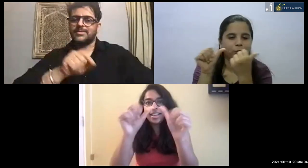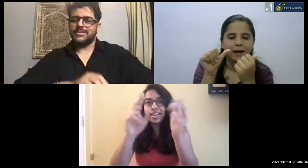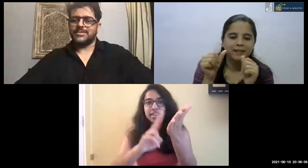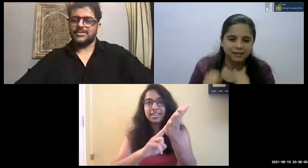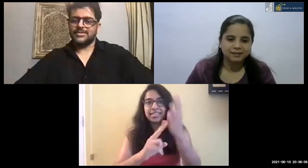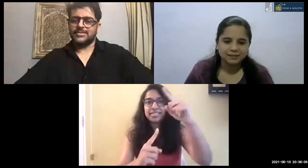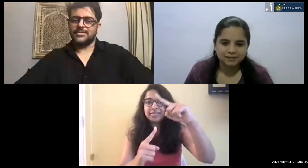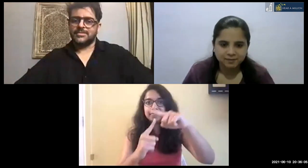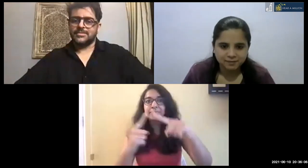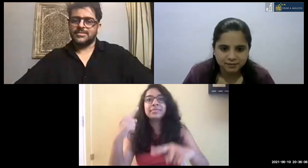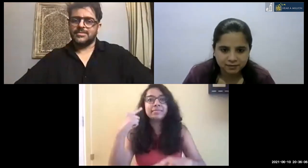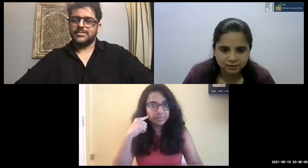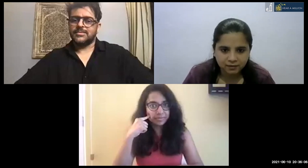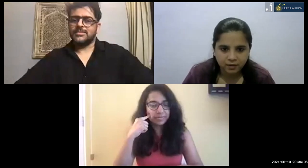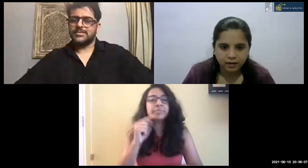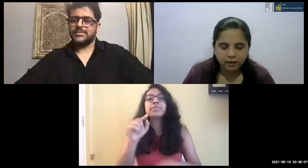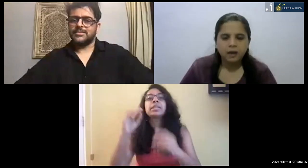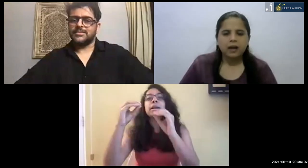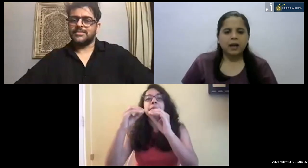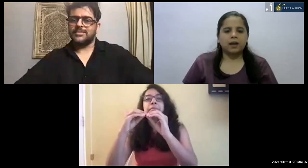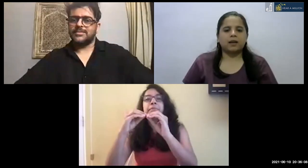Can you go back? Yeah.